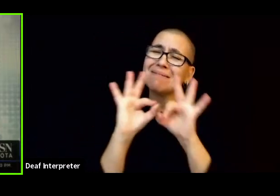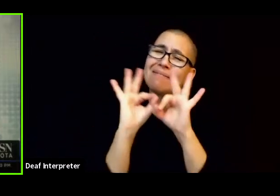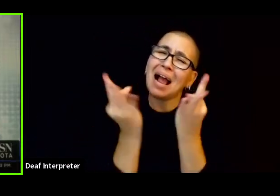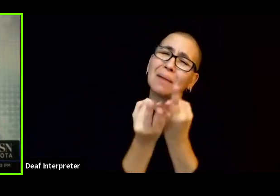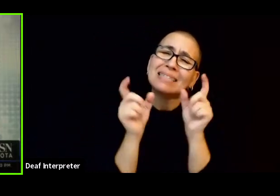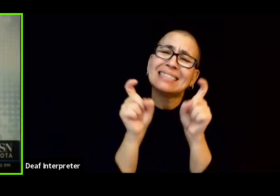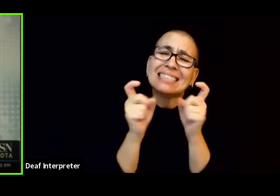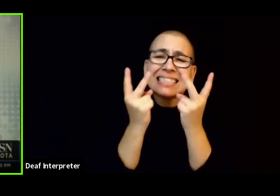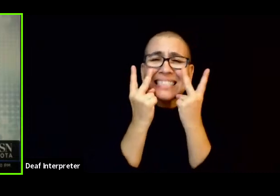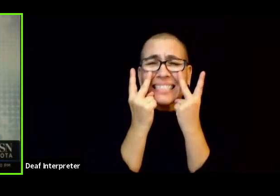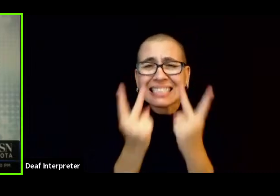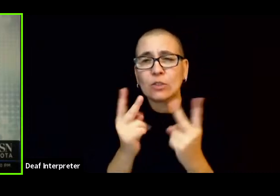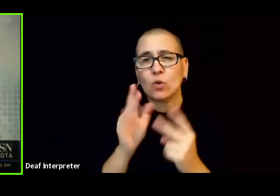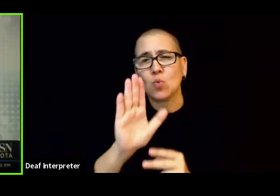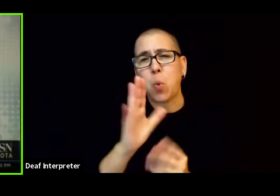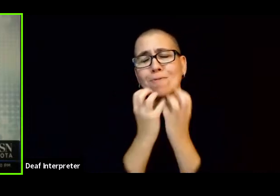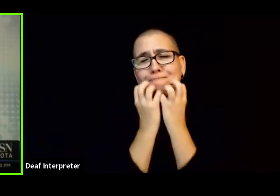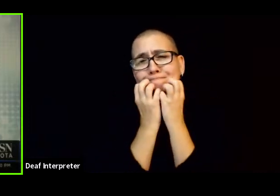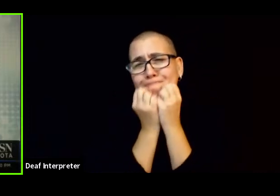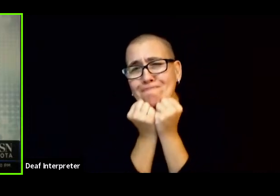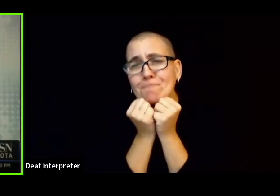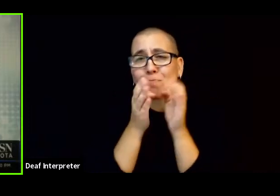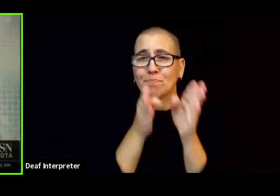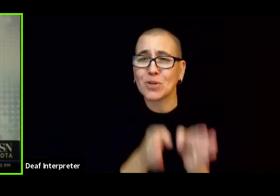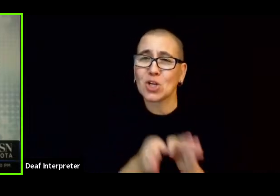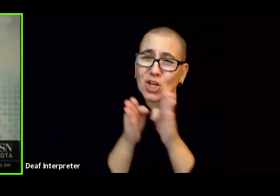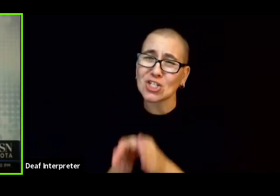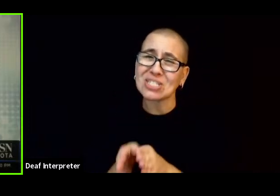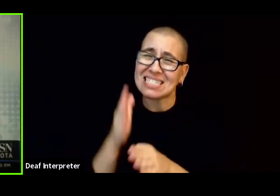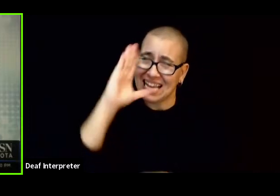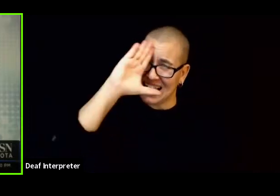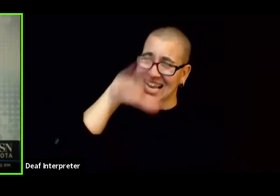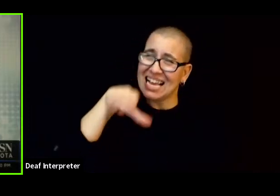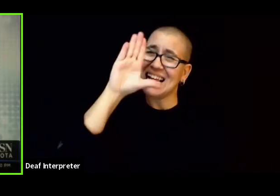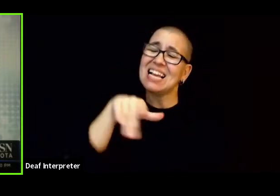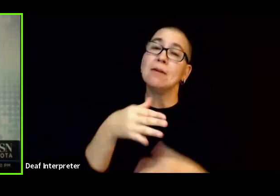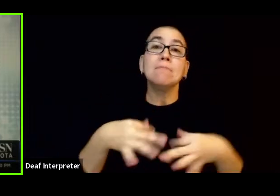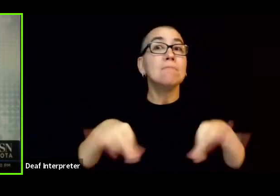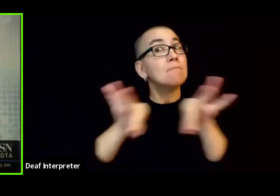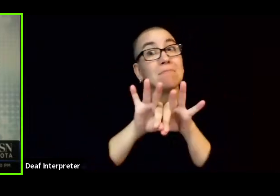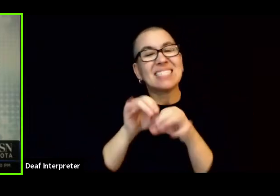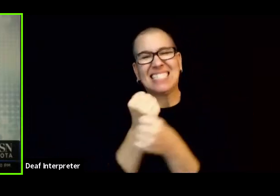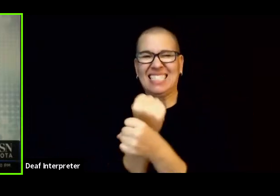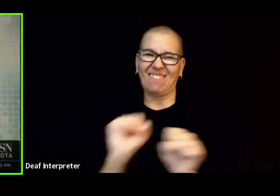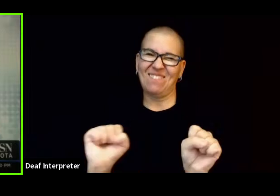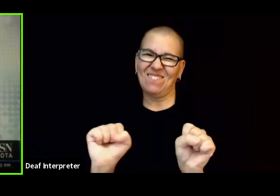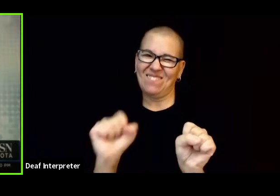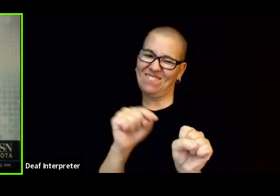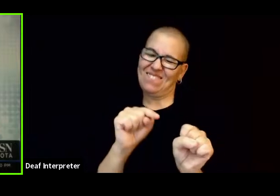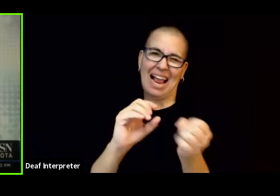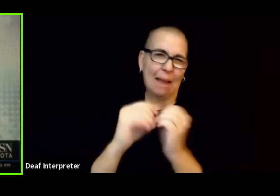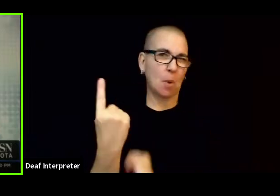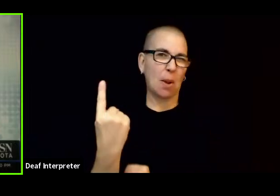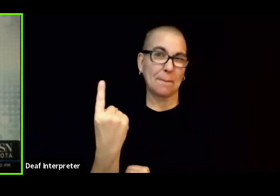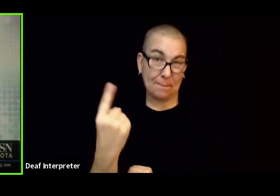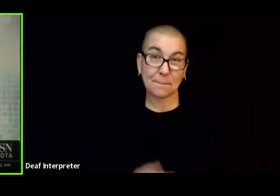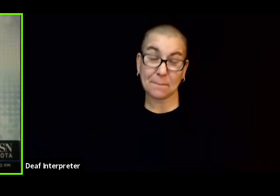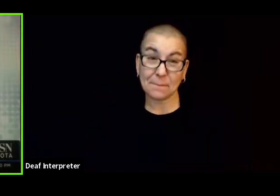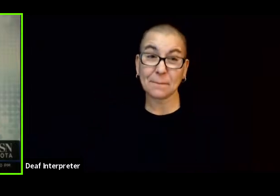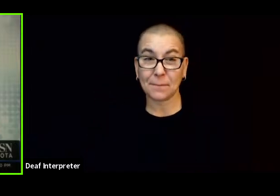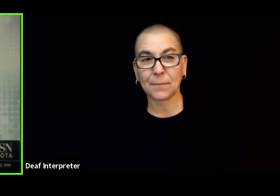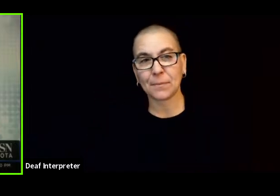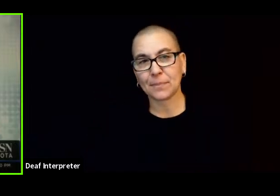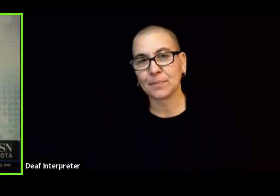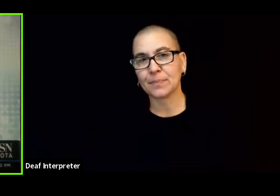But we also carry a priority of keeping our residents healthy and minimizing the risks to them. I would say